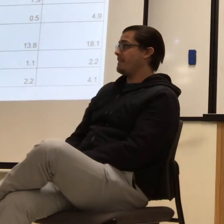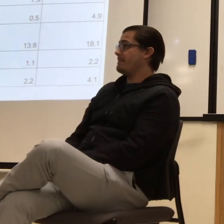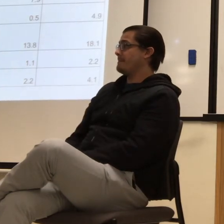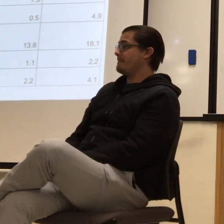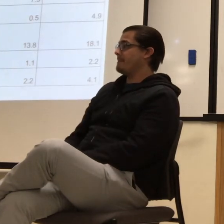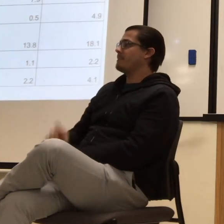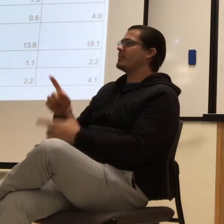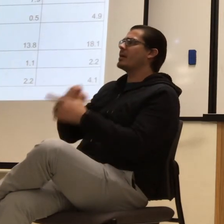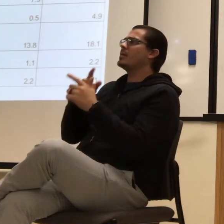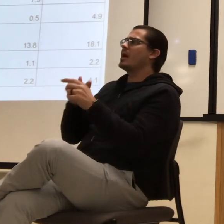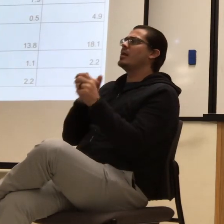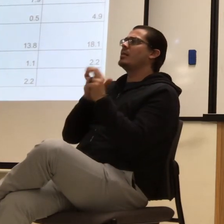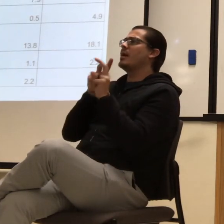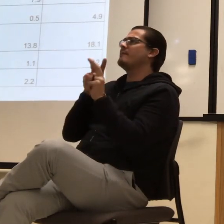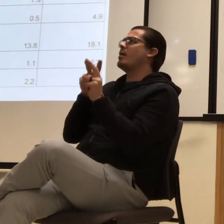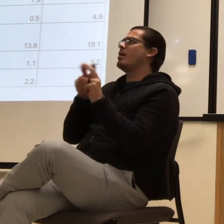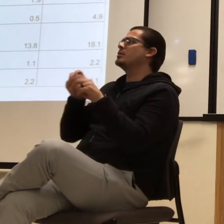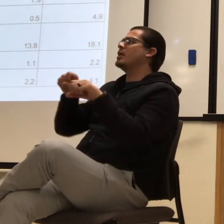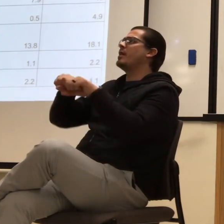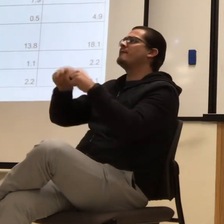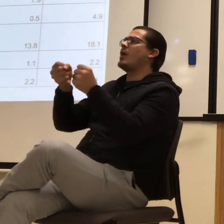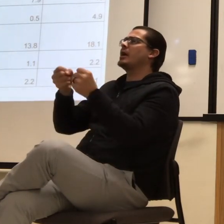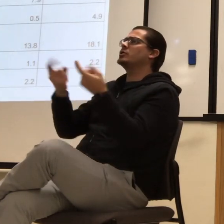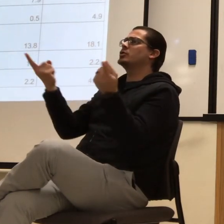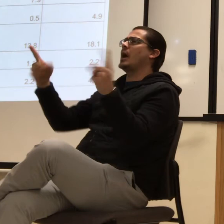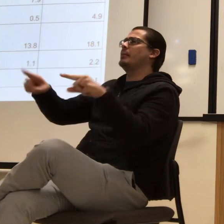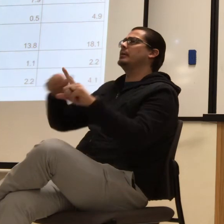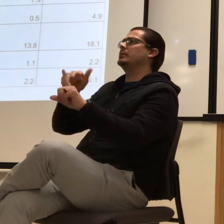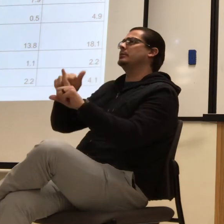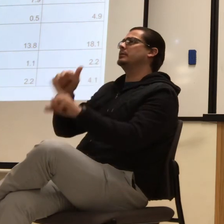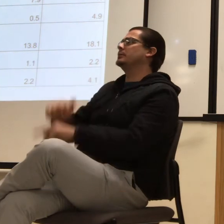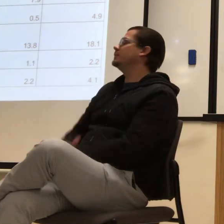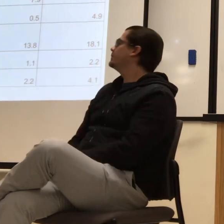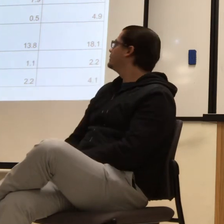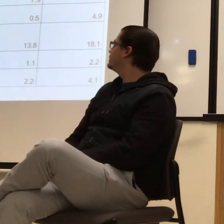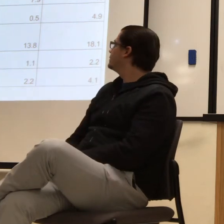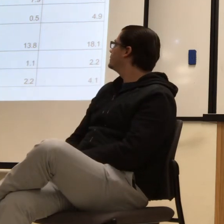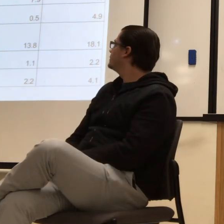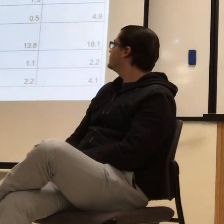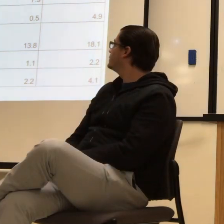And then they followed the fracture incidence.